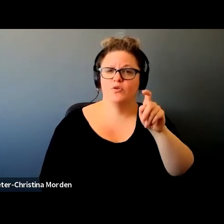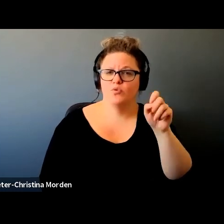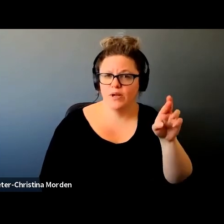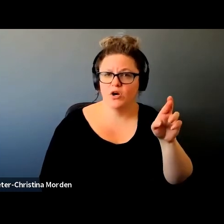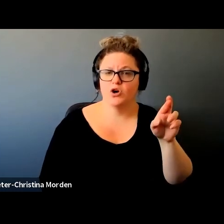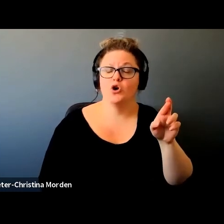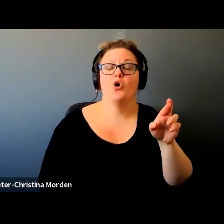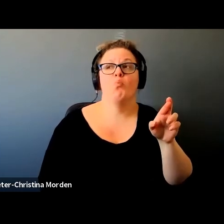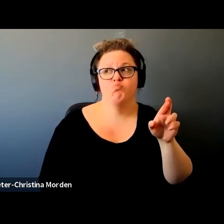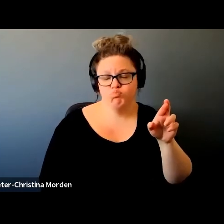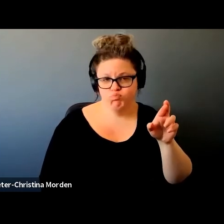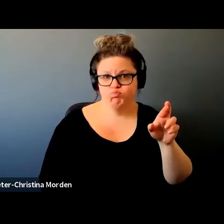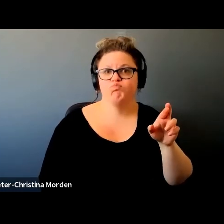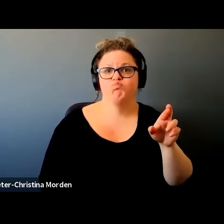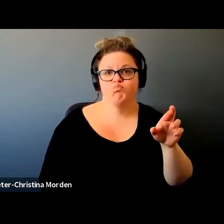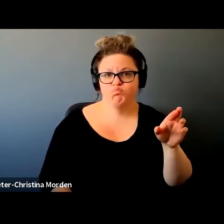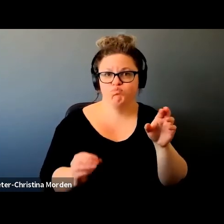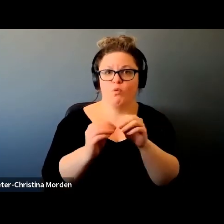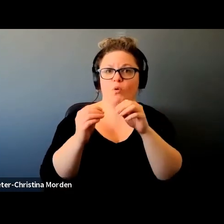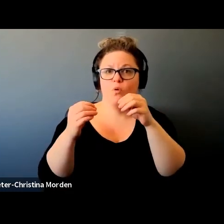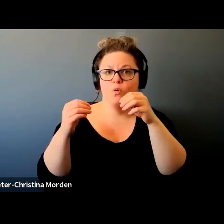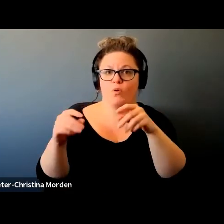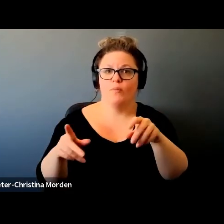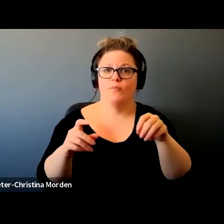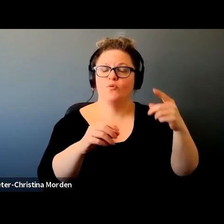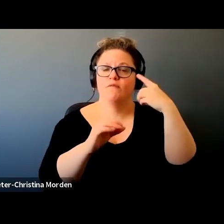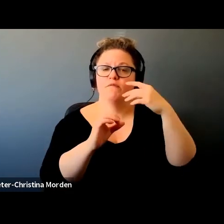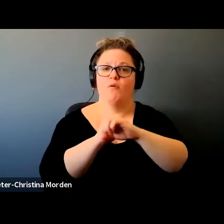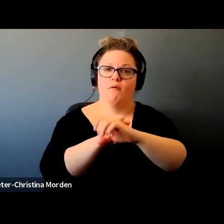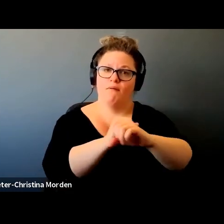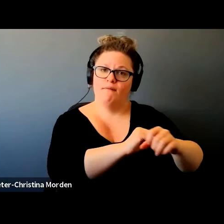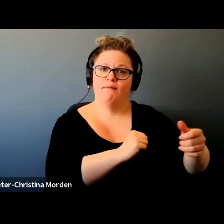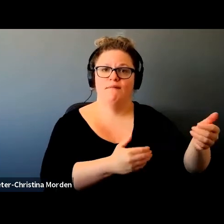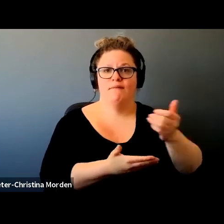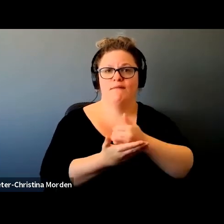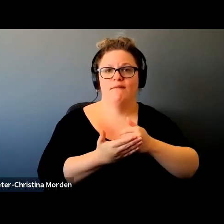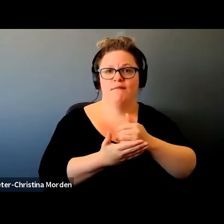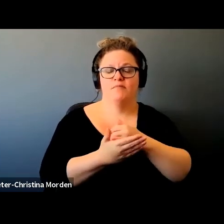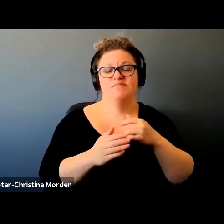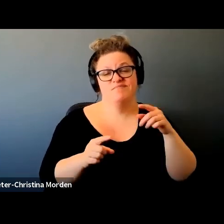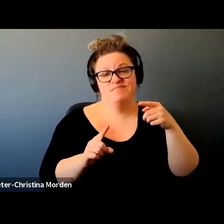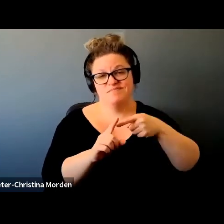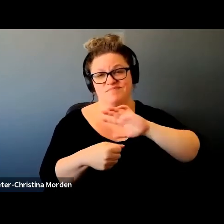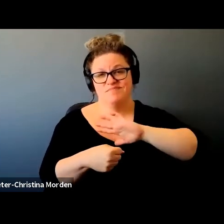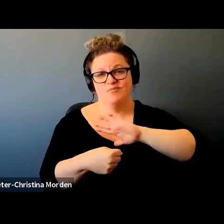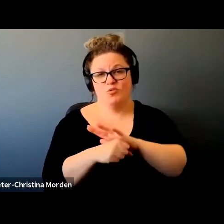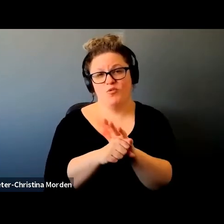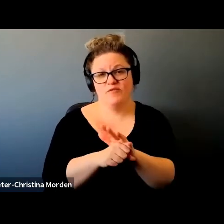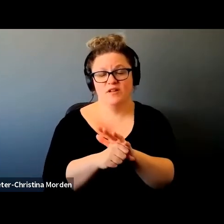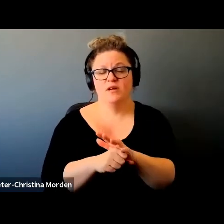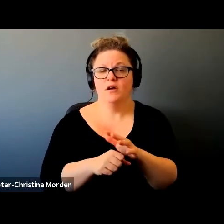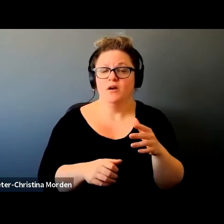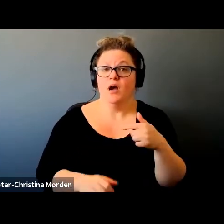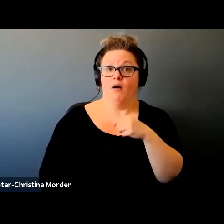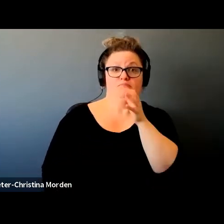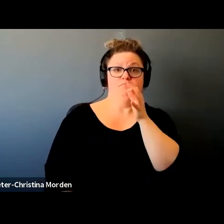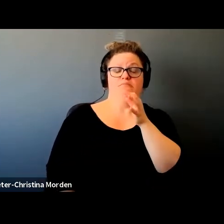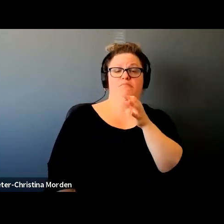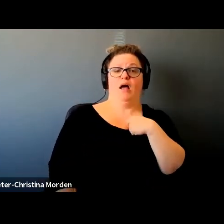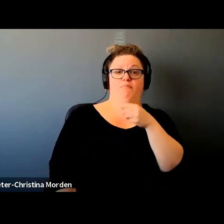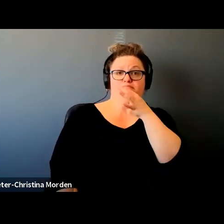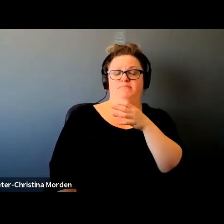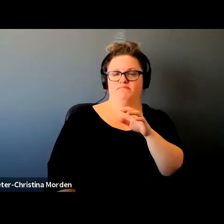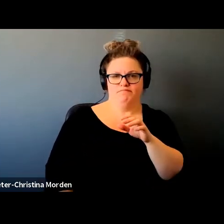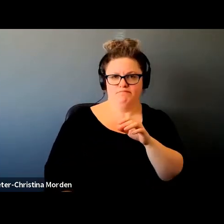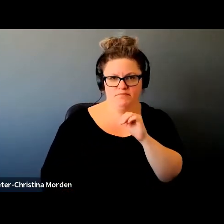opening huge new doors about how to monetize things. And that is not my area of expertise. I do not like